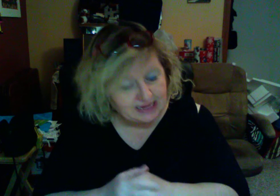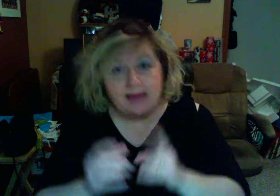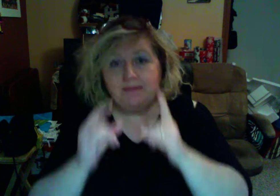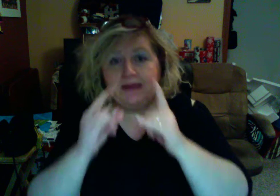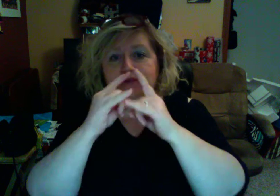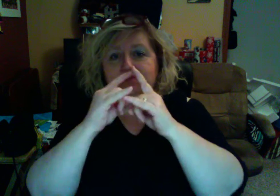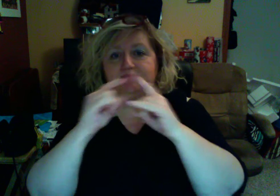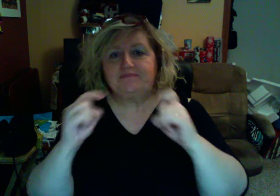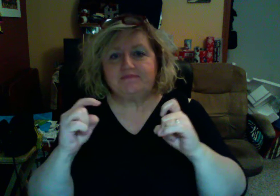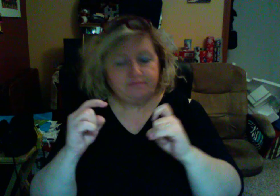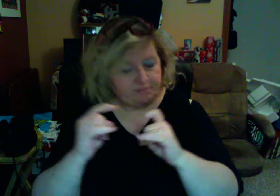Camping.